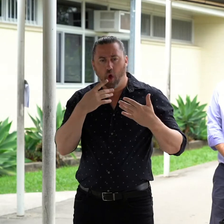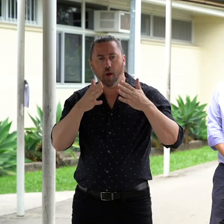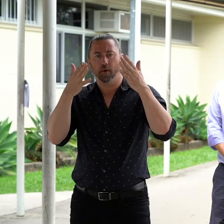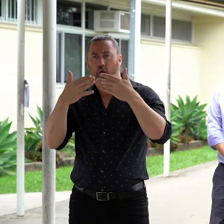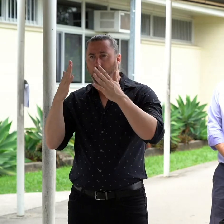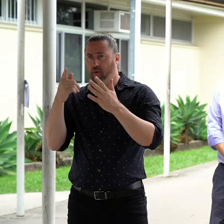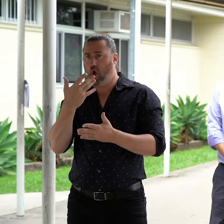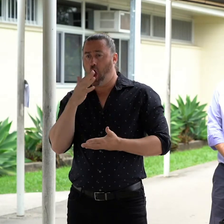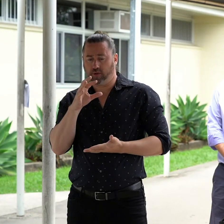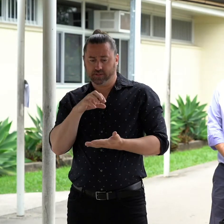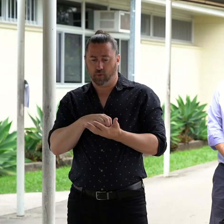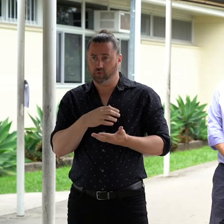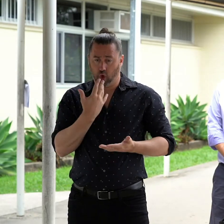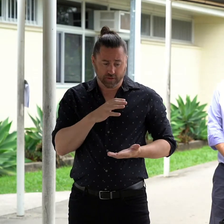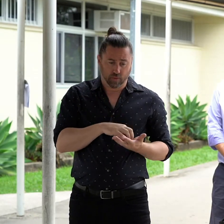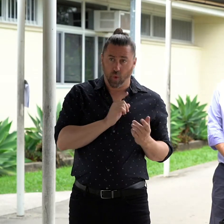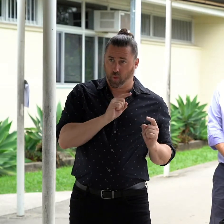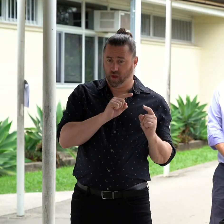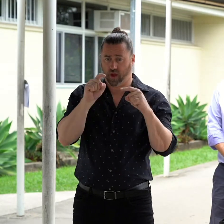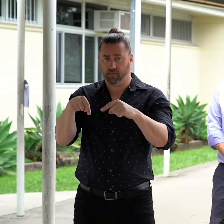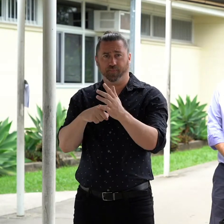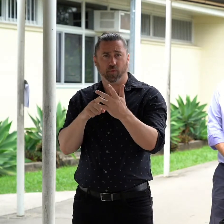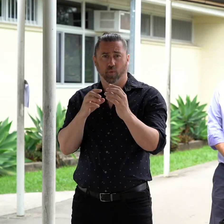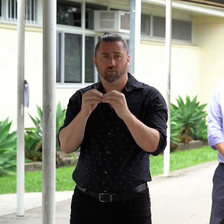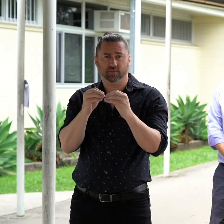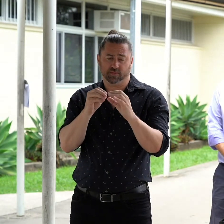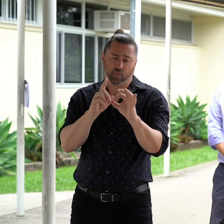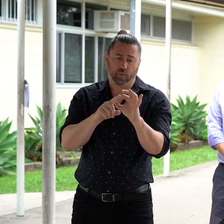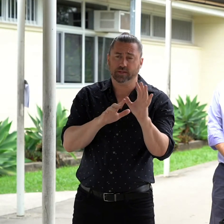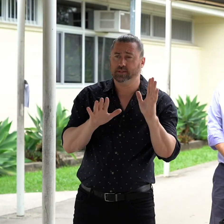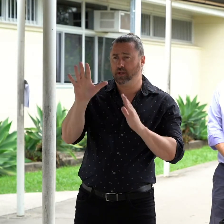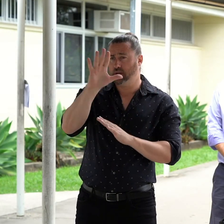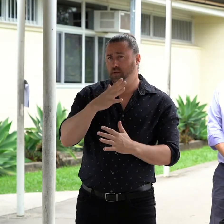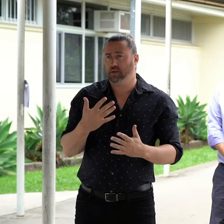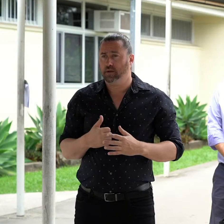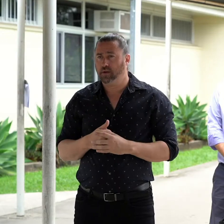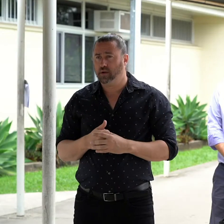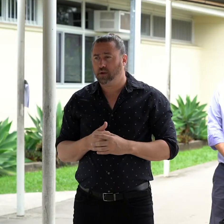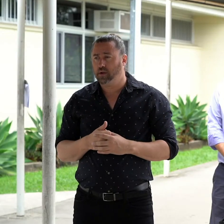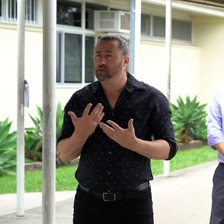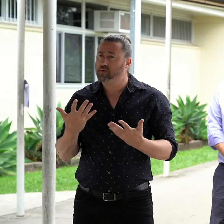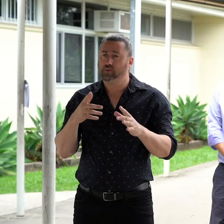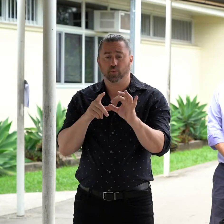into Queensland, and we need to do that in the best way possible. Now, if the health advice